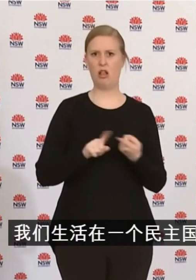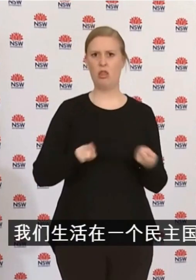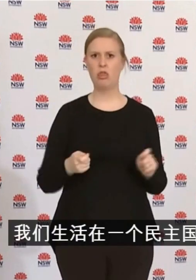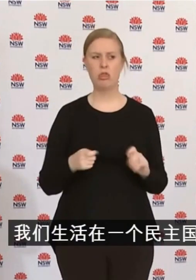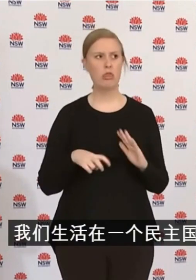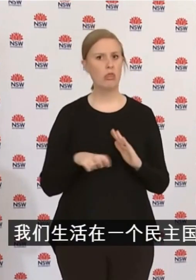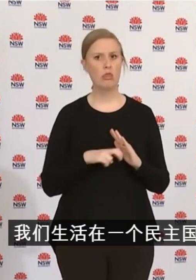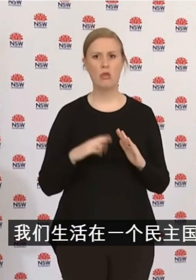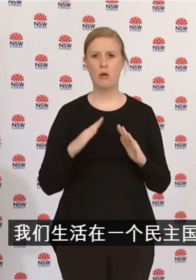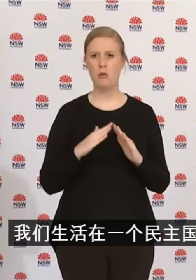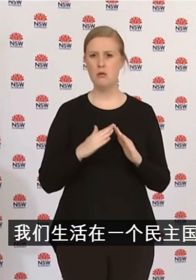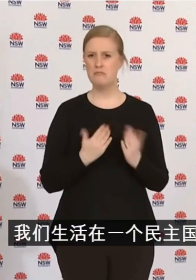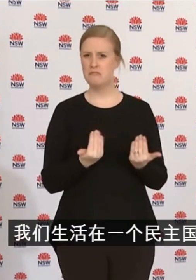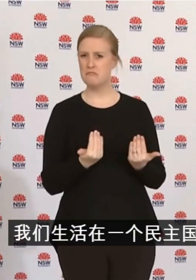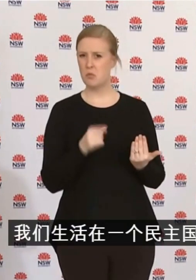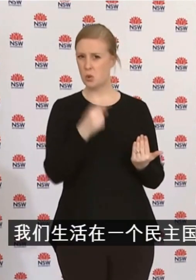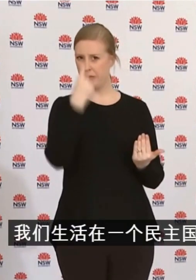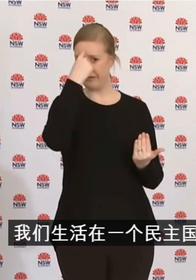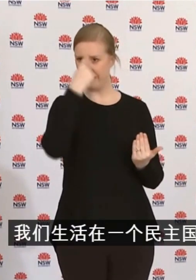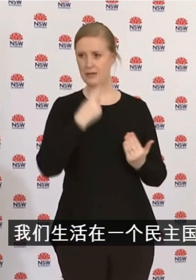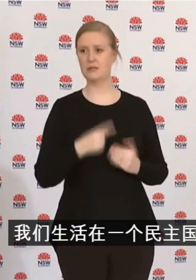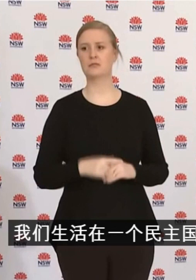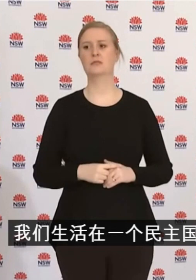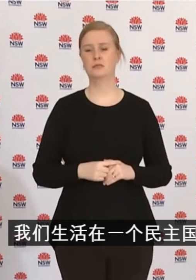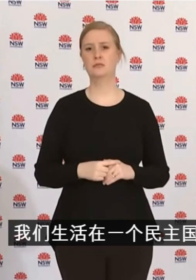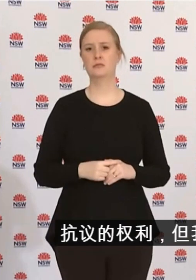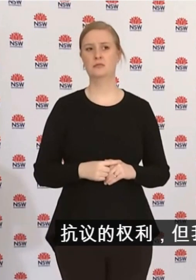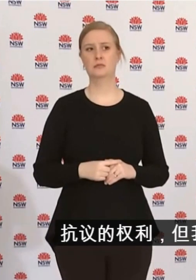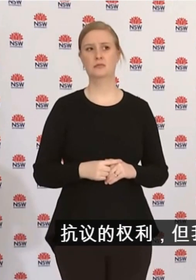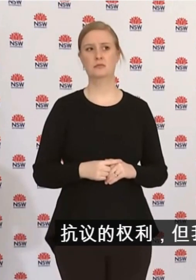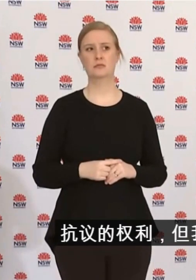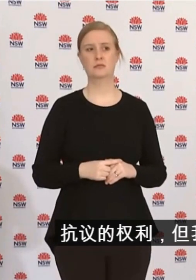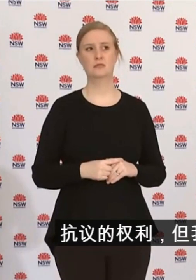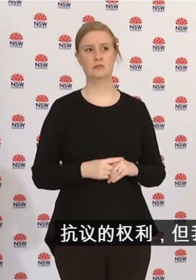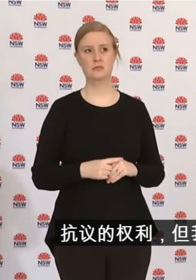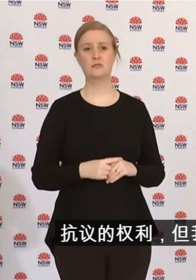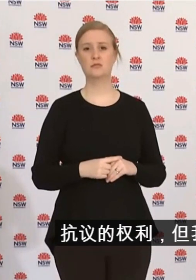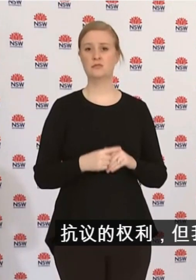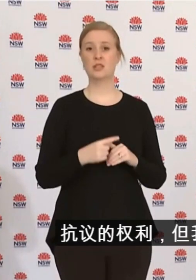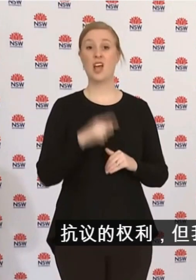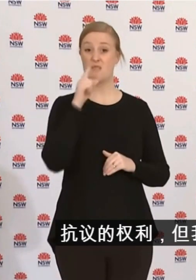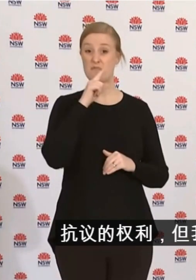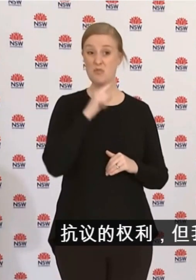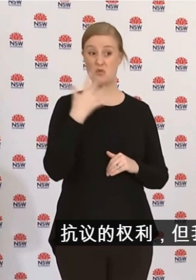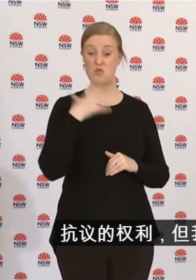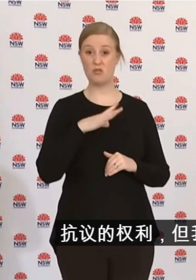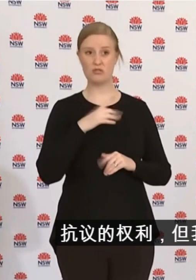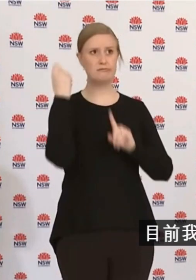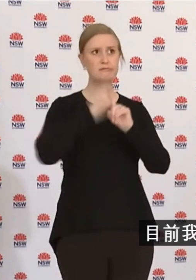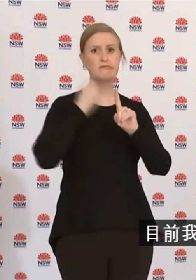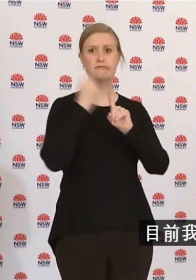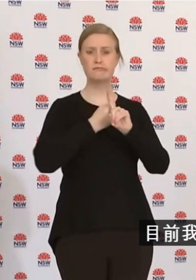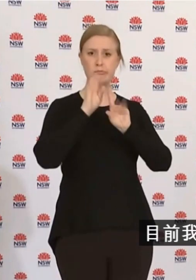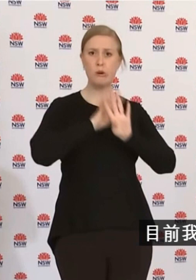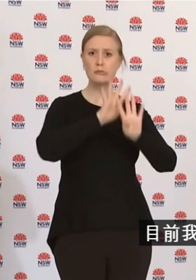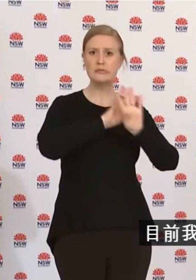We live in a democracy, and normally I am certainly one who support people's right to protest, but I actually think it's really silly.